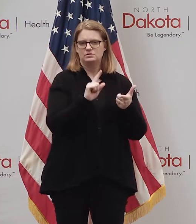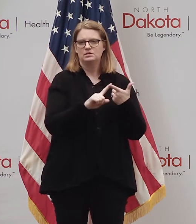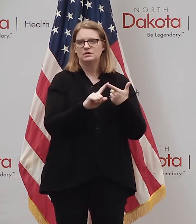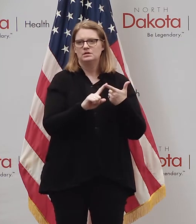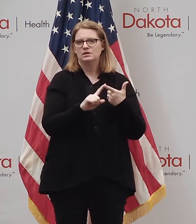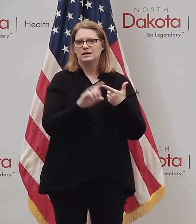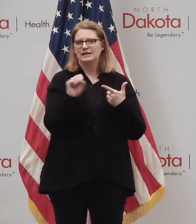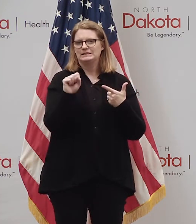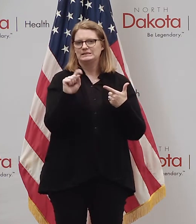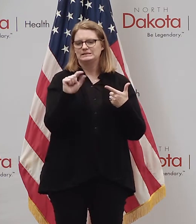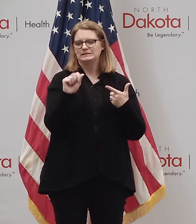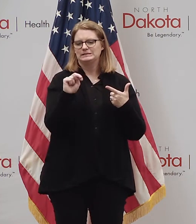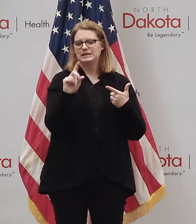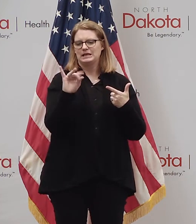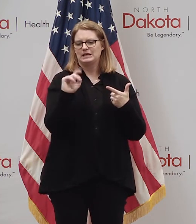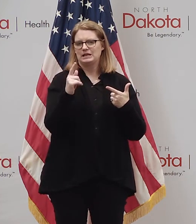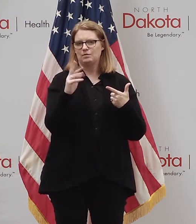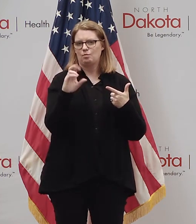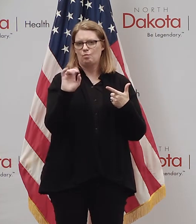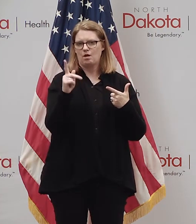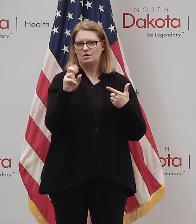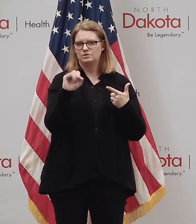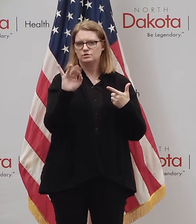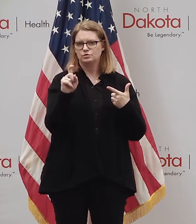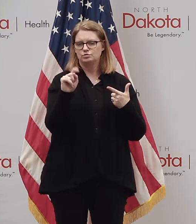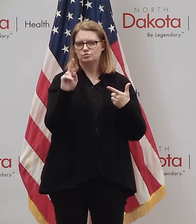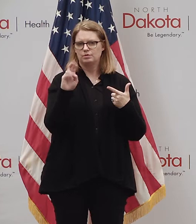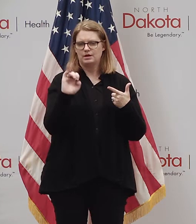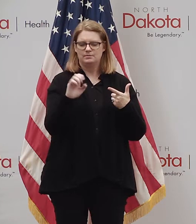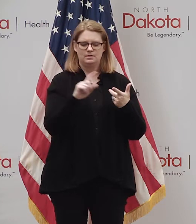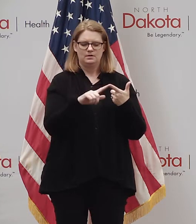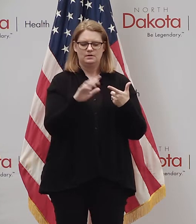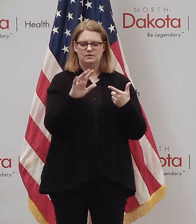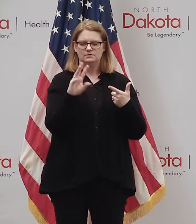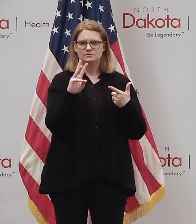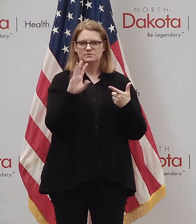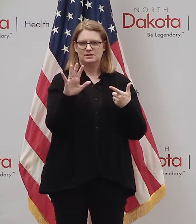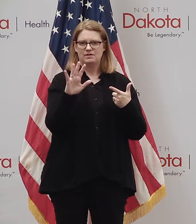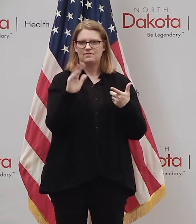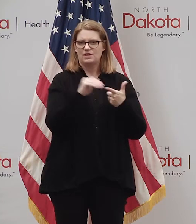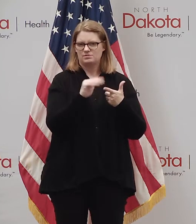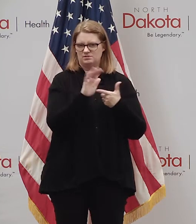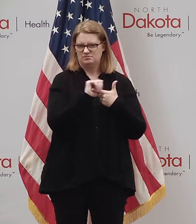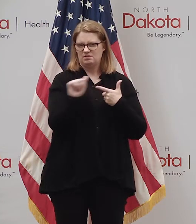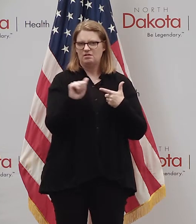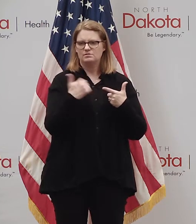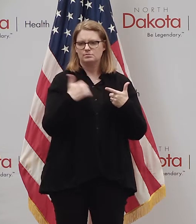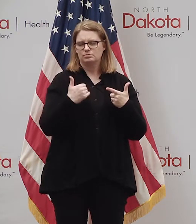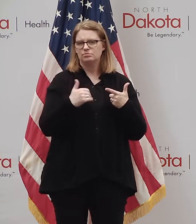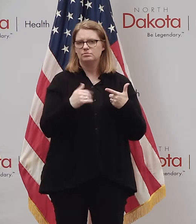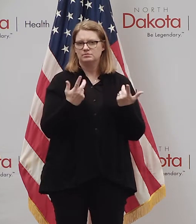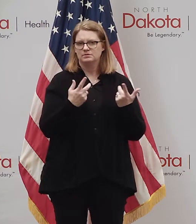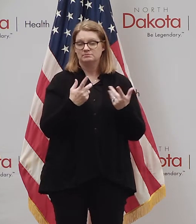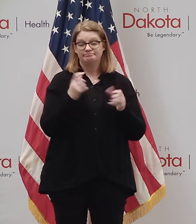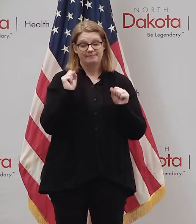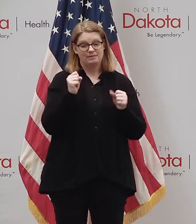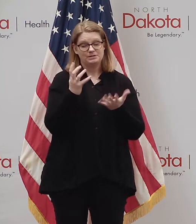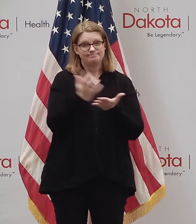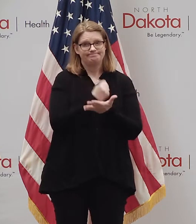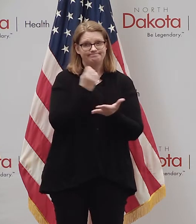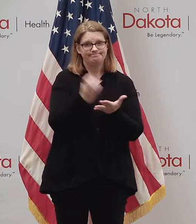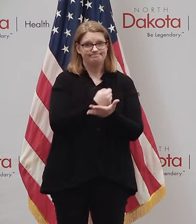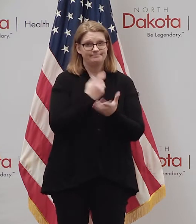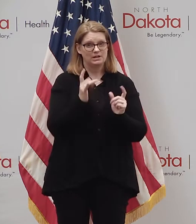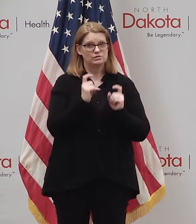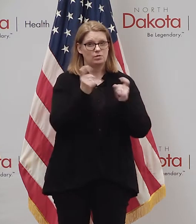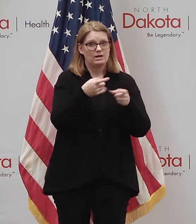the Standing Rock Sioux Tribe, $265,000. So again, we've got a track record of being able to win those significant